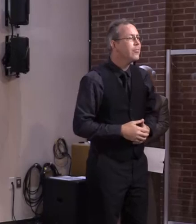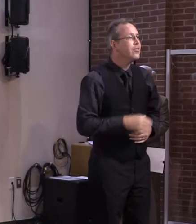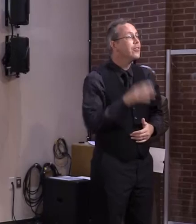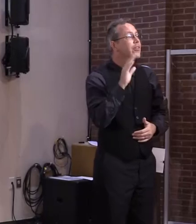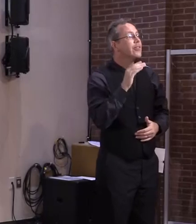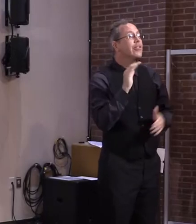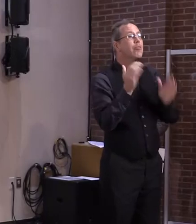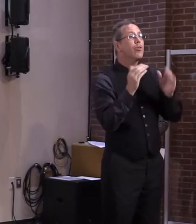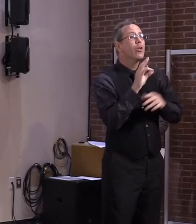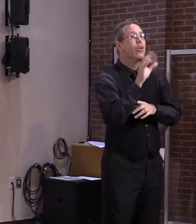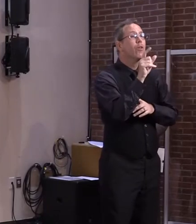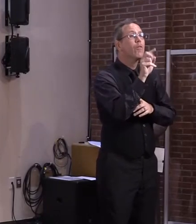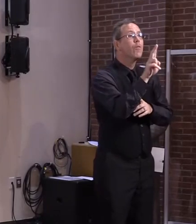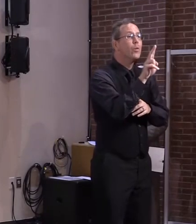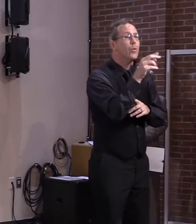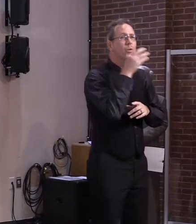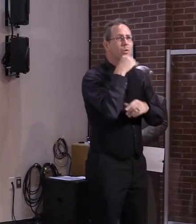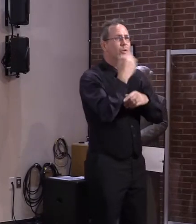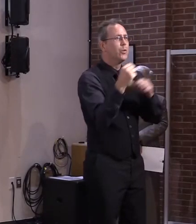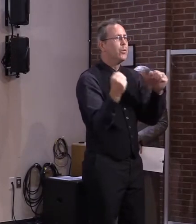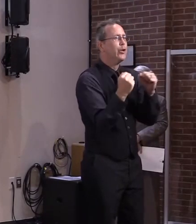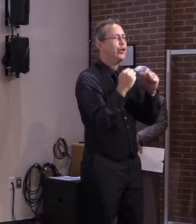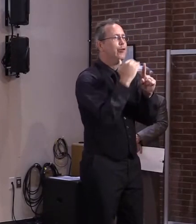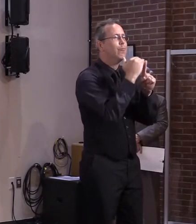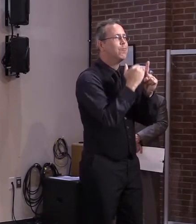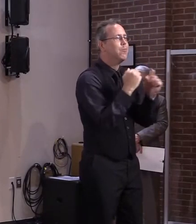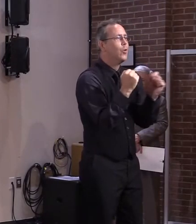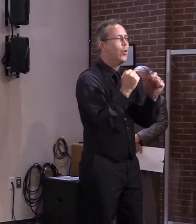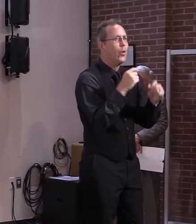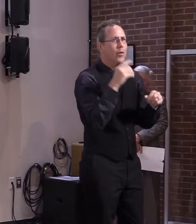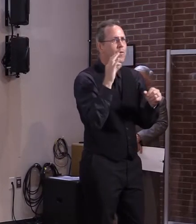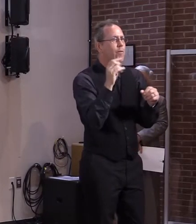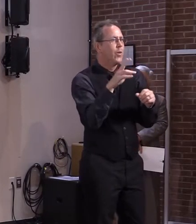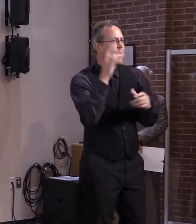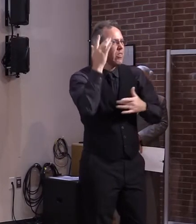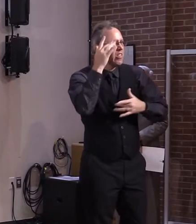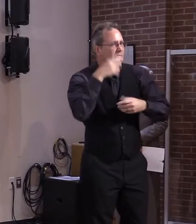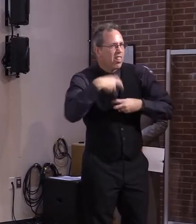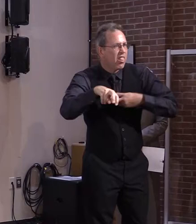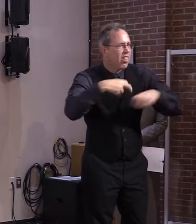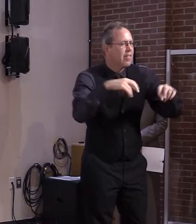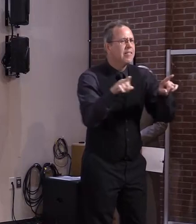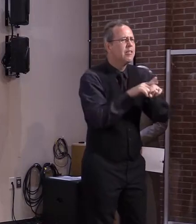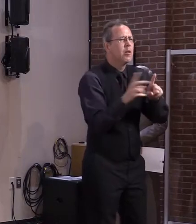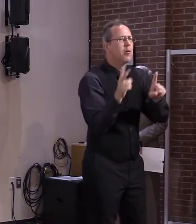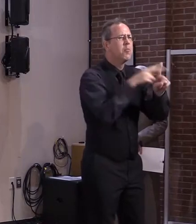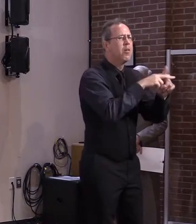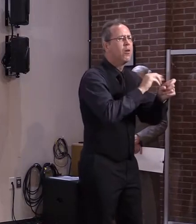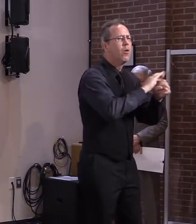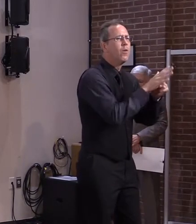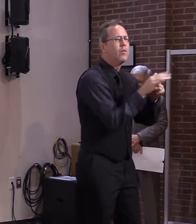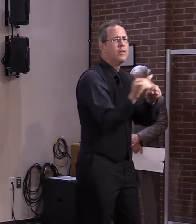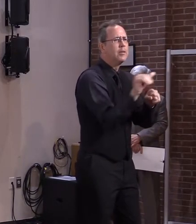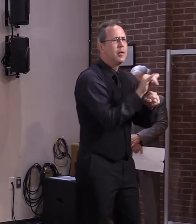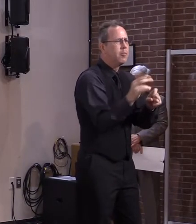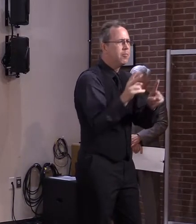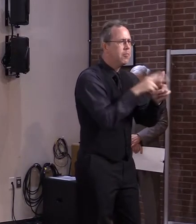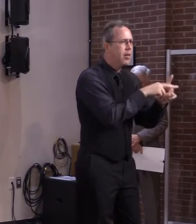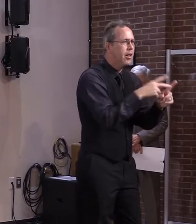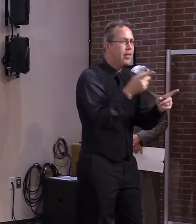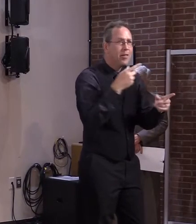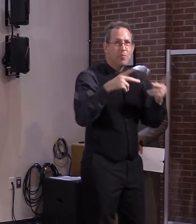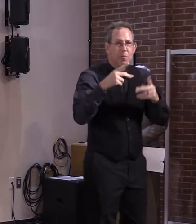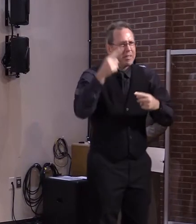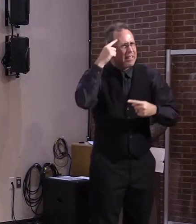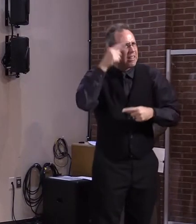the tools we have and what we've learned to help people make smart decisions at the individual level.